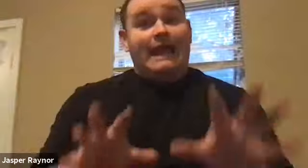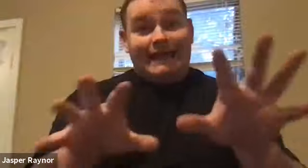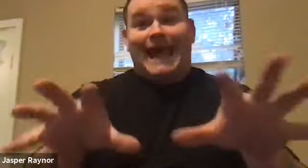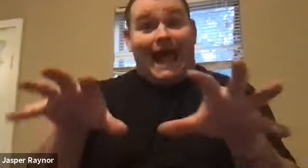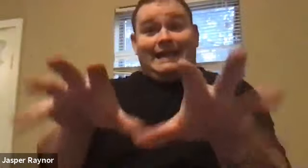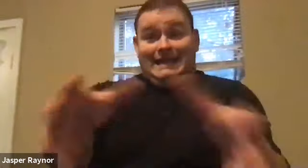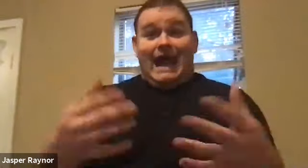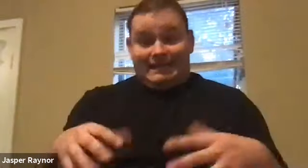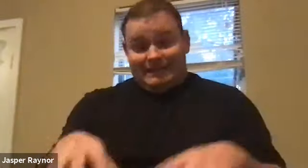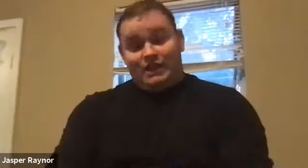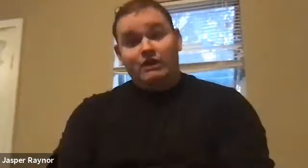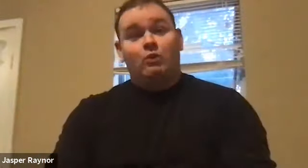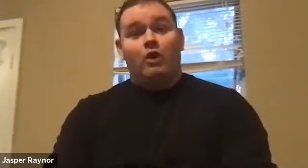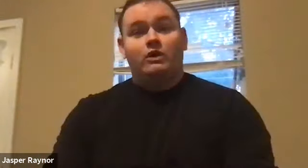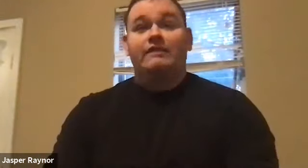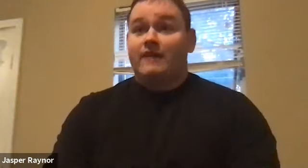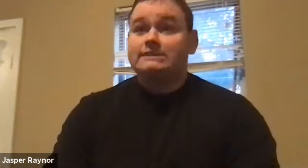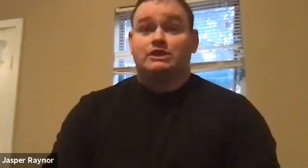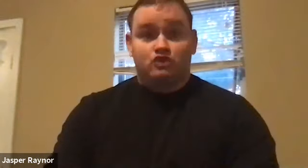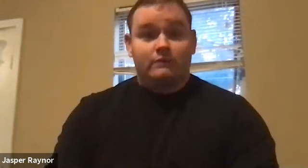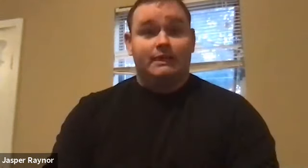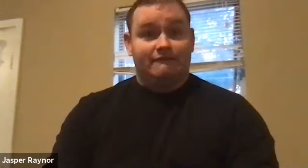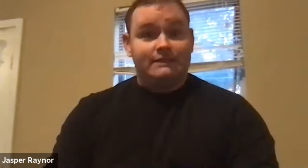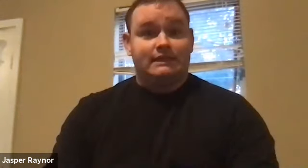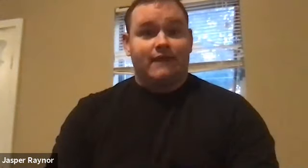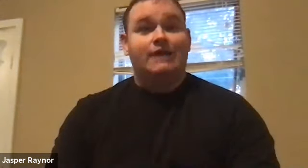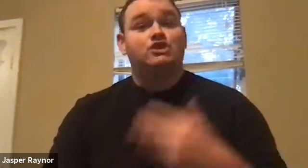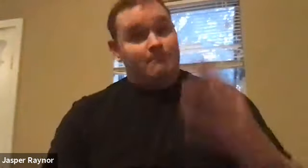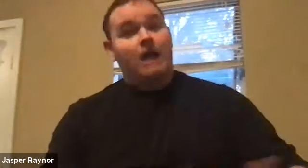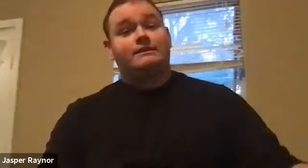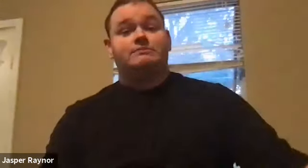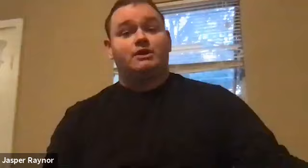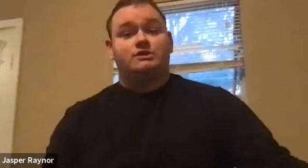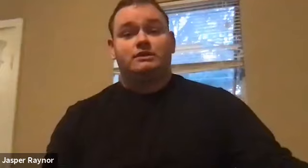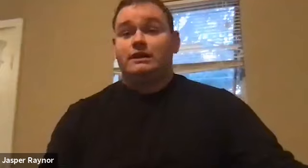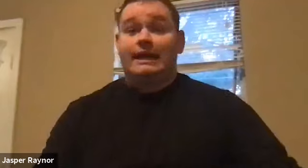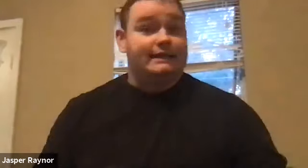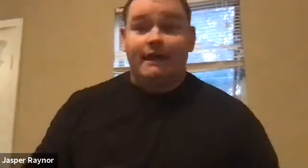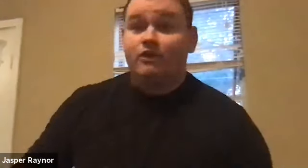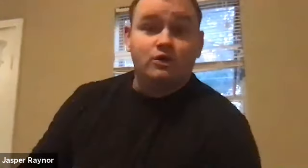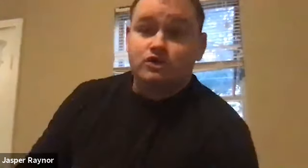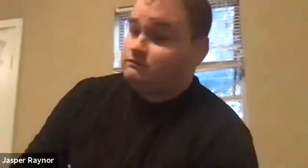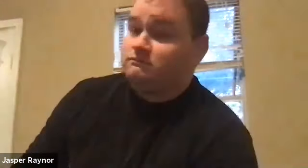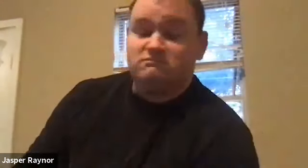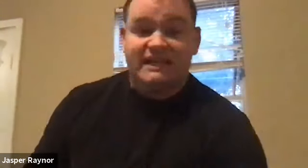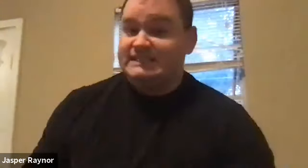And in the hearing world, that's extremely offensive. I just mocked this person. In deaf culture, it is